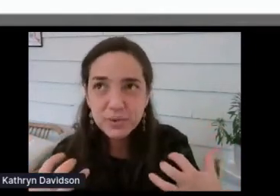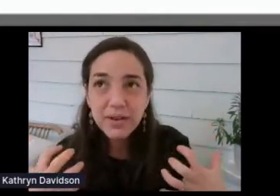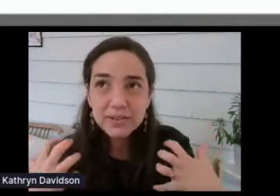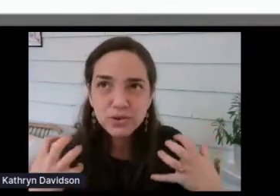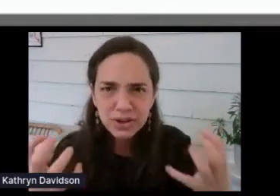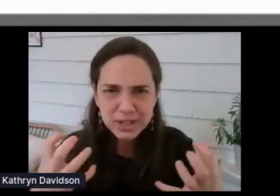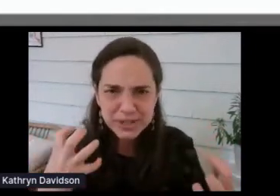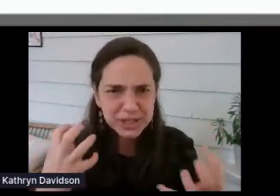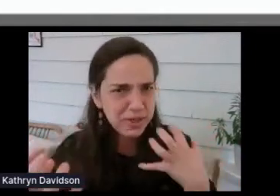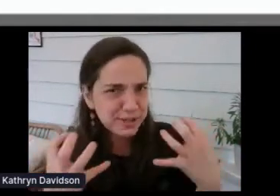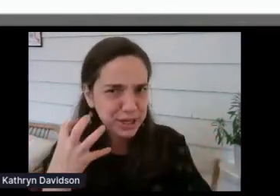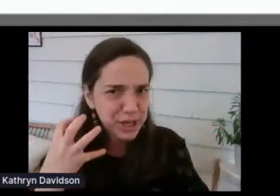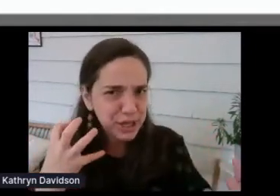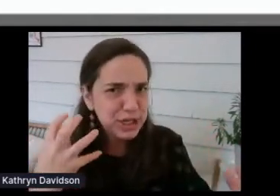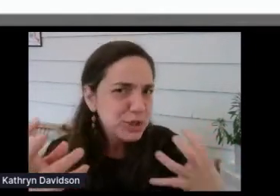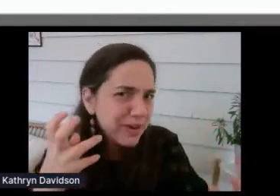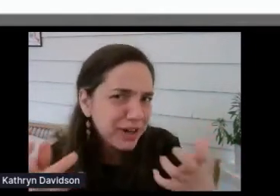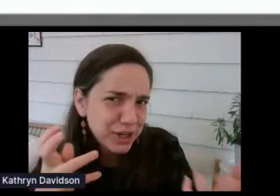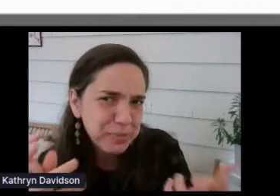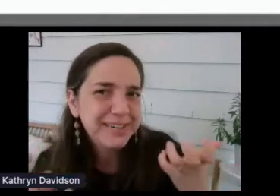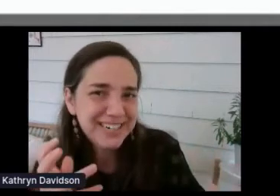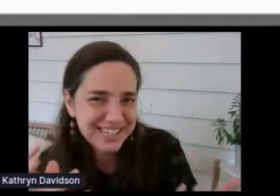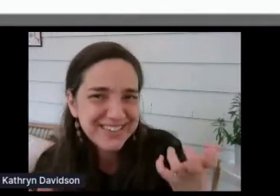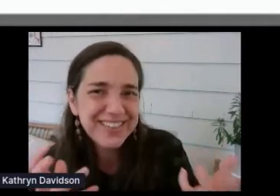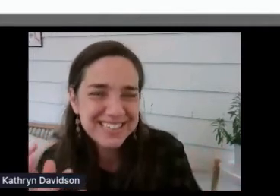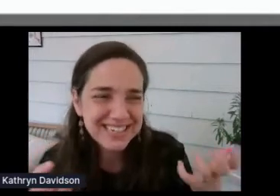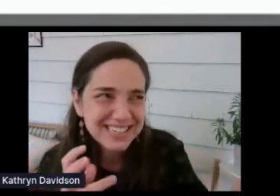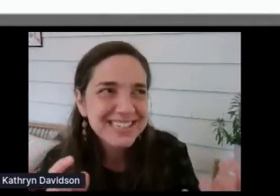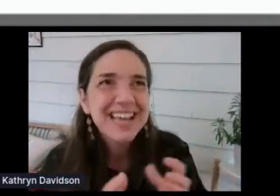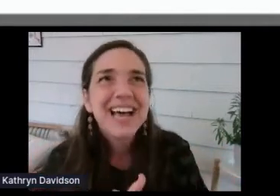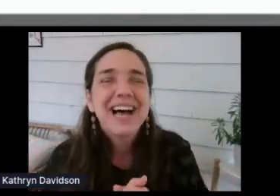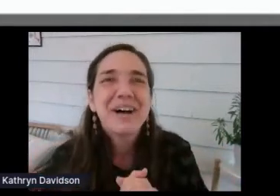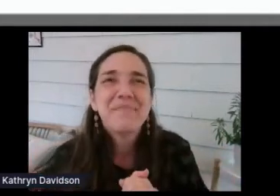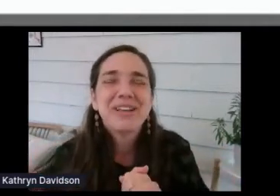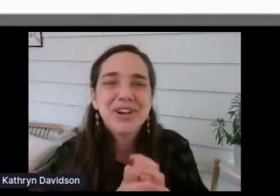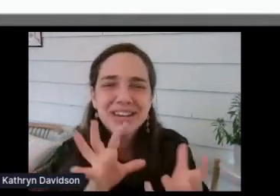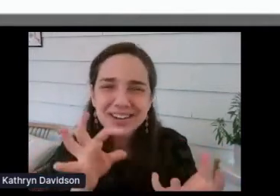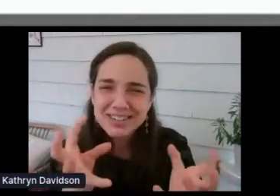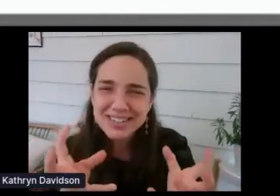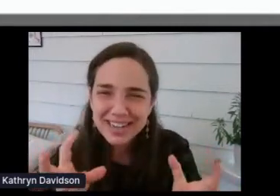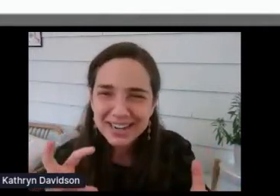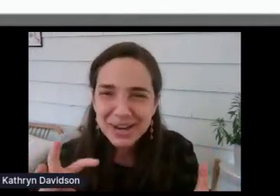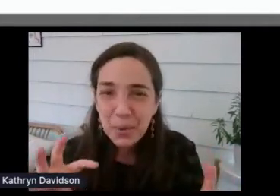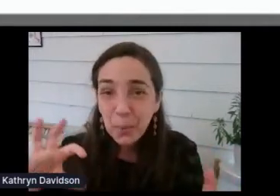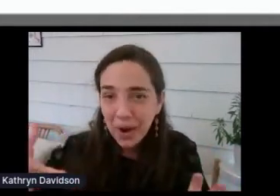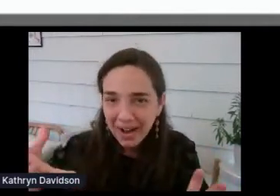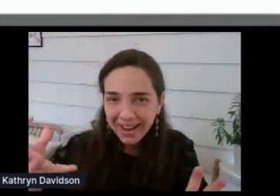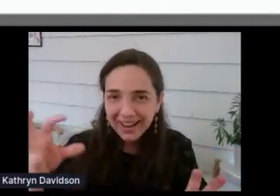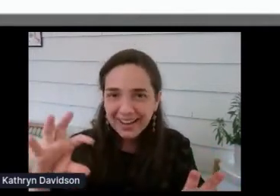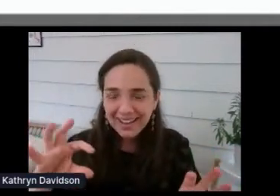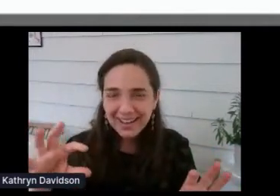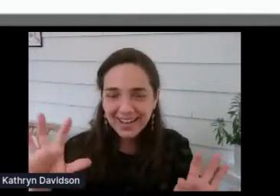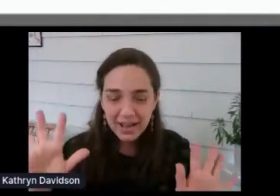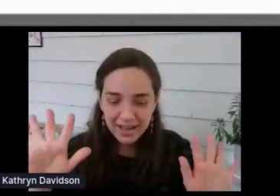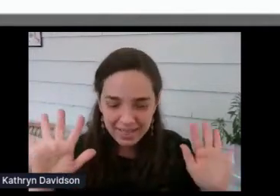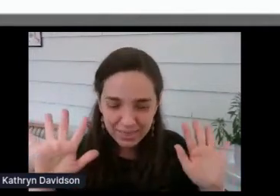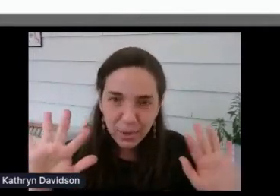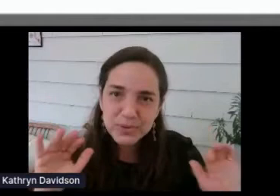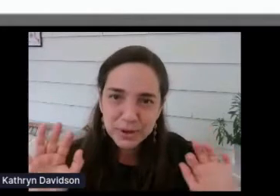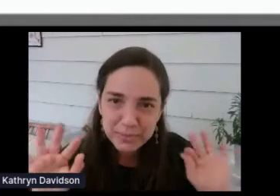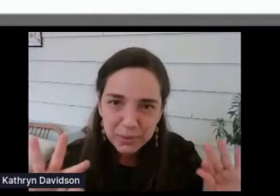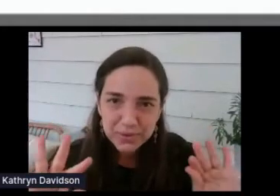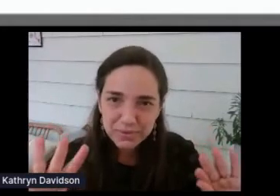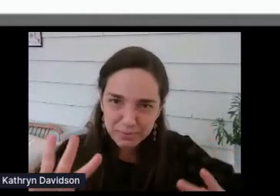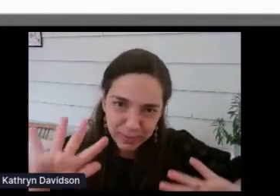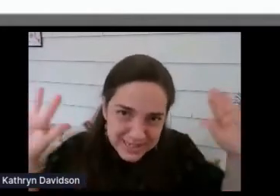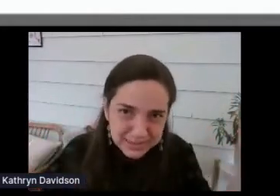of English will have a strong intuition that there's like two different interpretations of that sentence, and trying to understand why